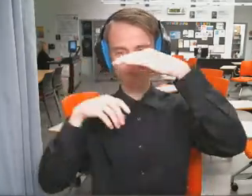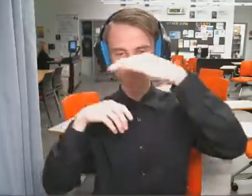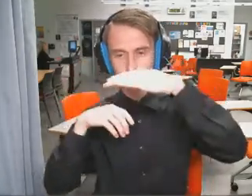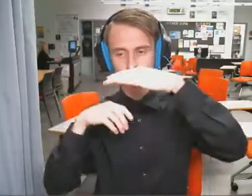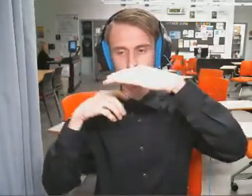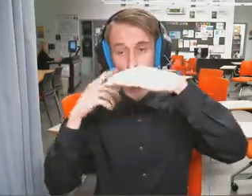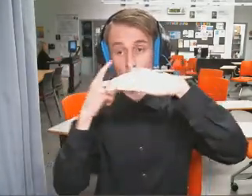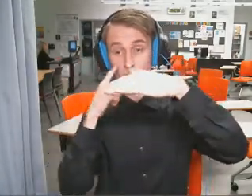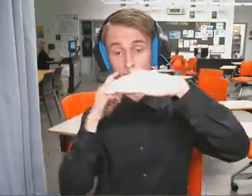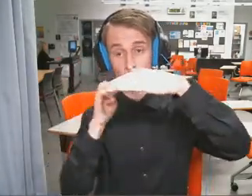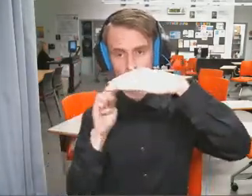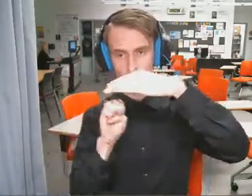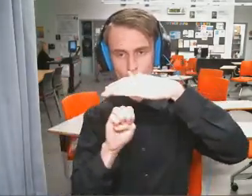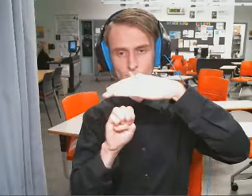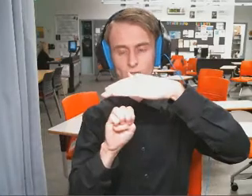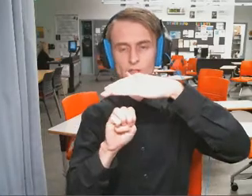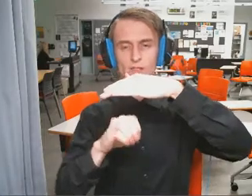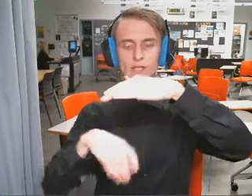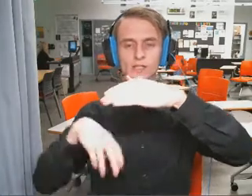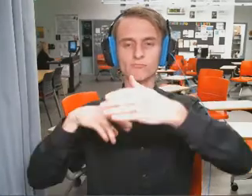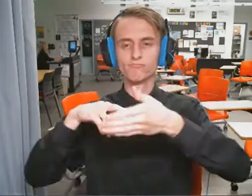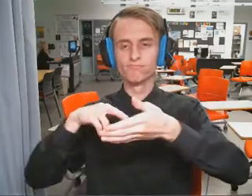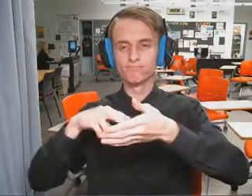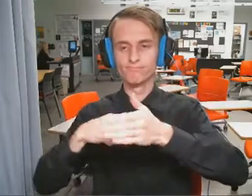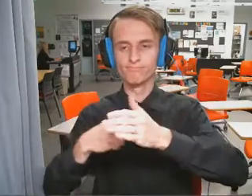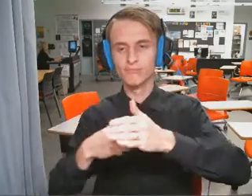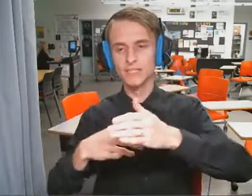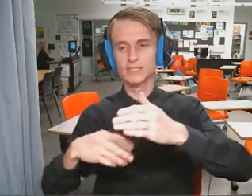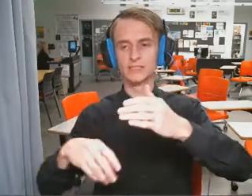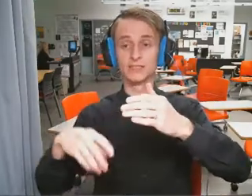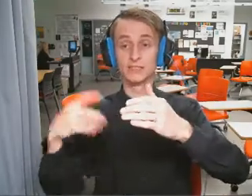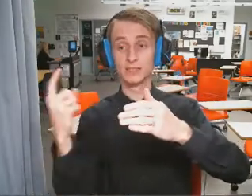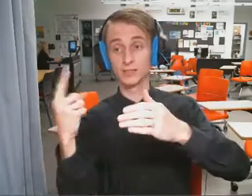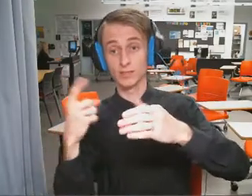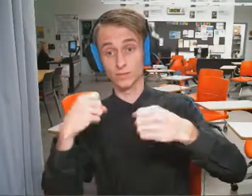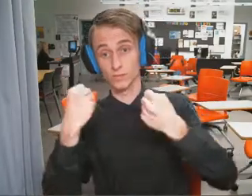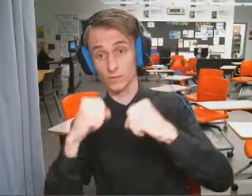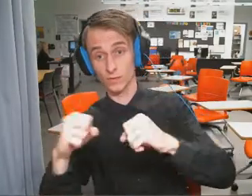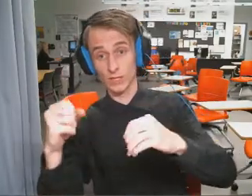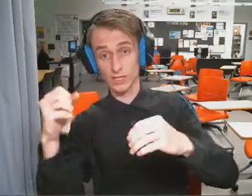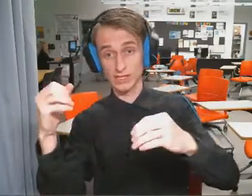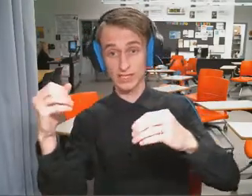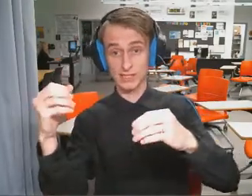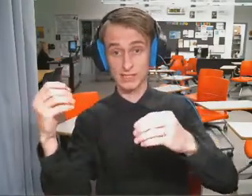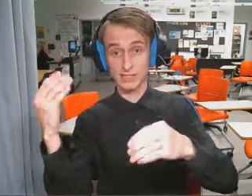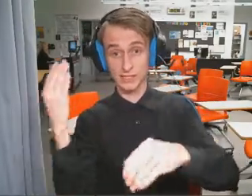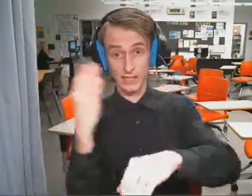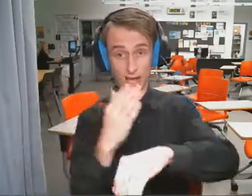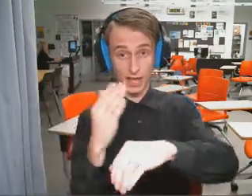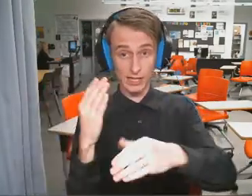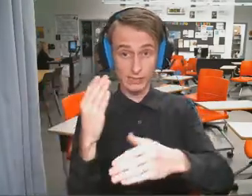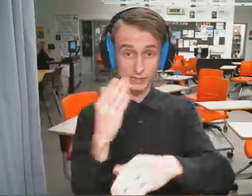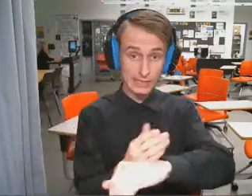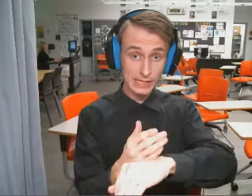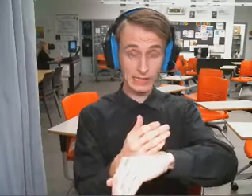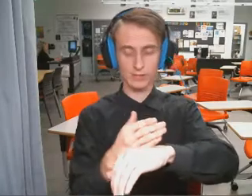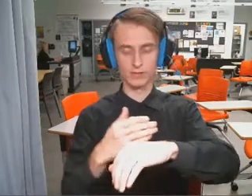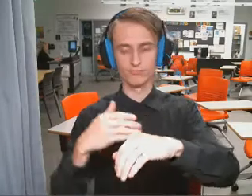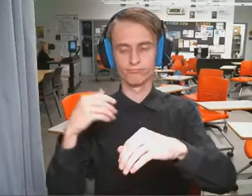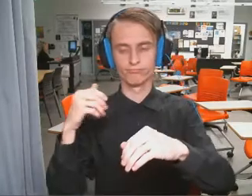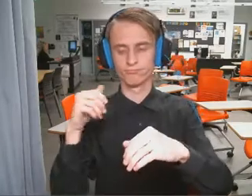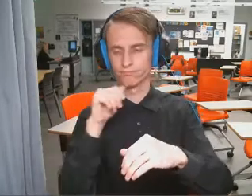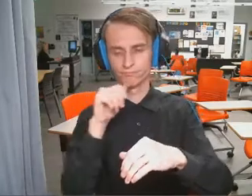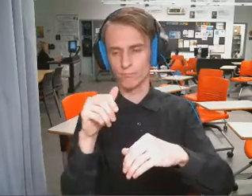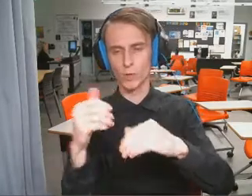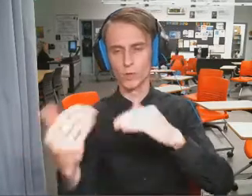something, or if something's hitting you, it will more than likely hit the brow and the cheekbone before it actually hits the eye, because the eye